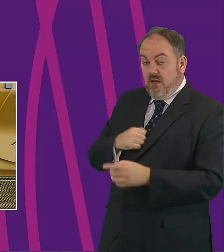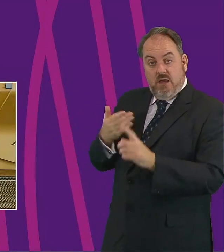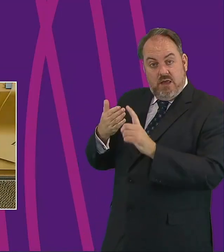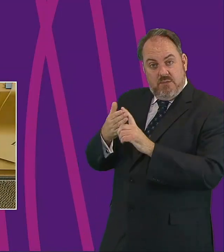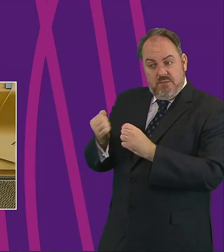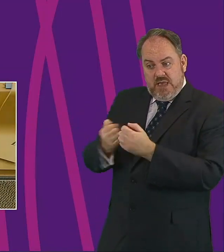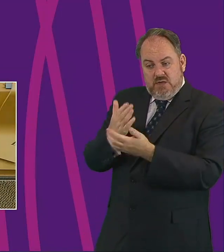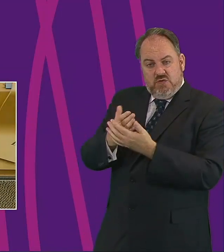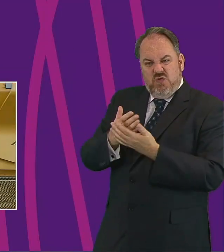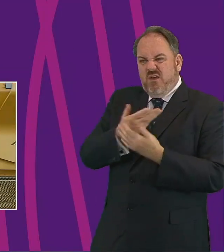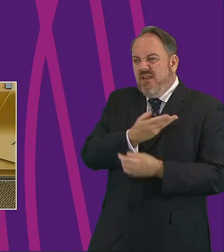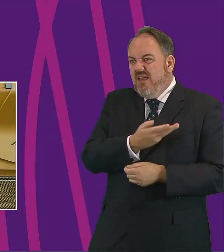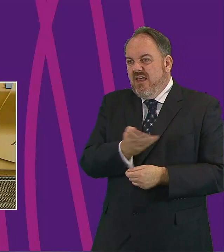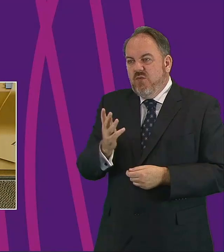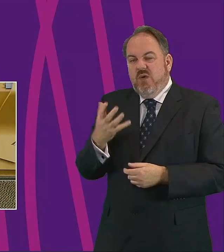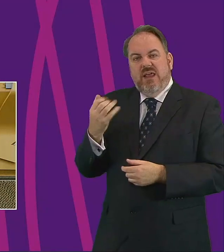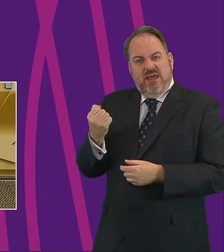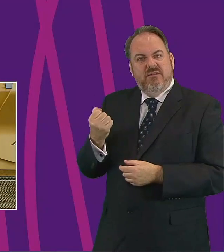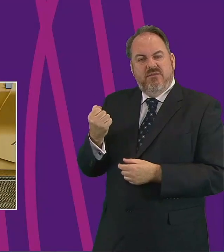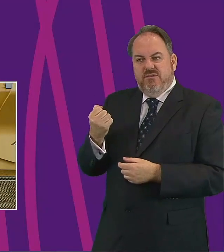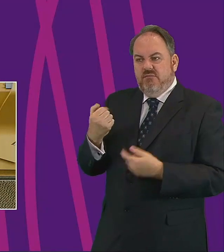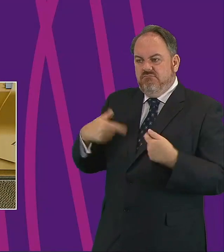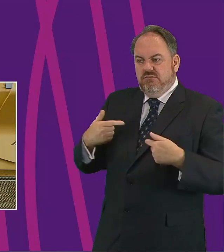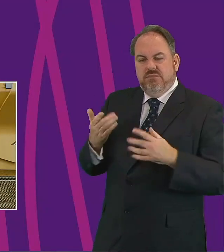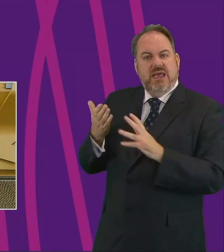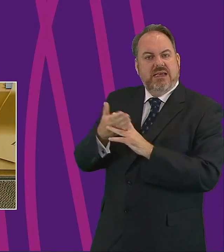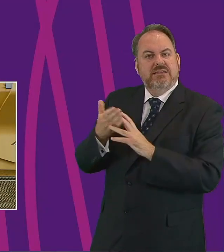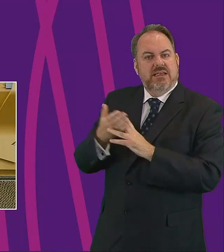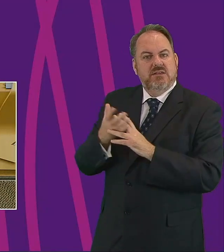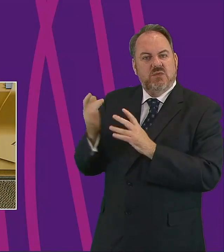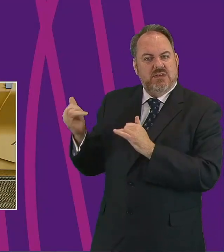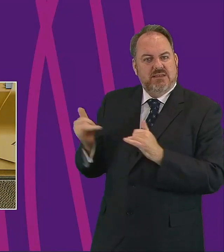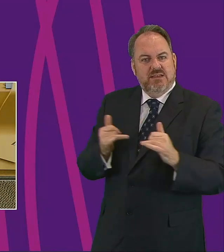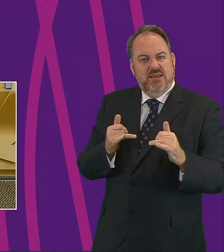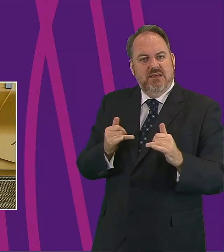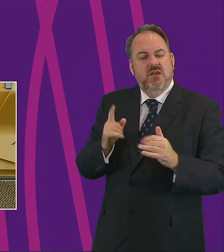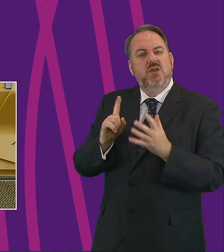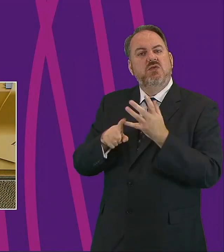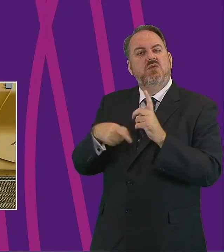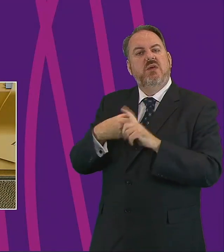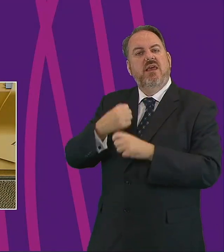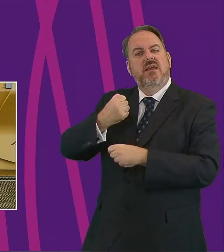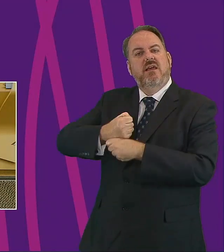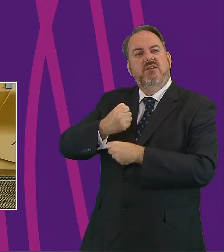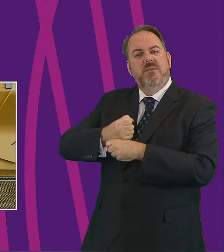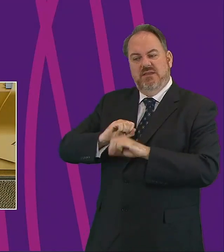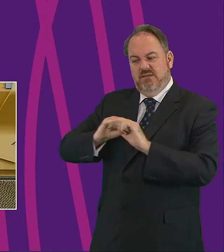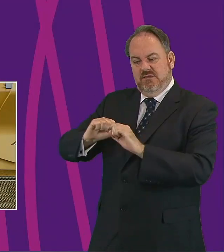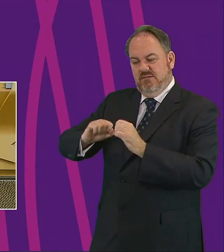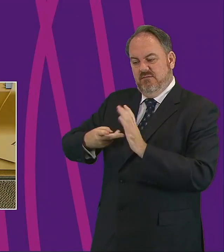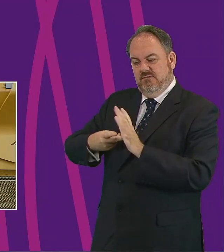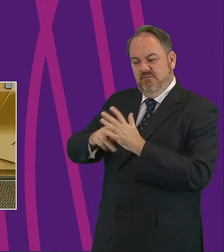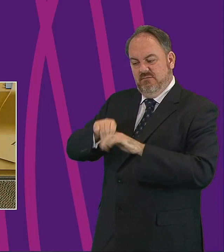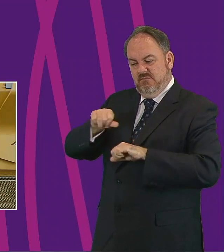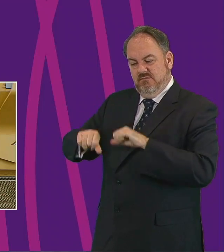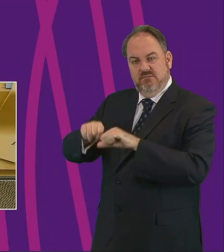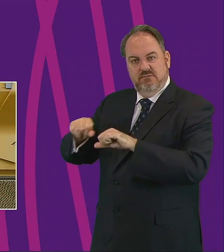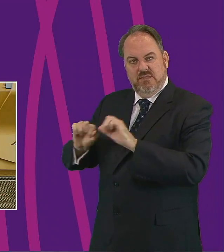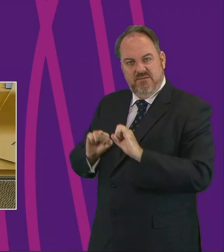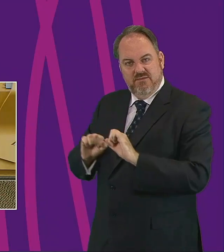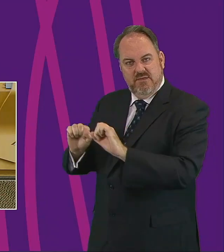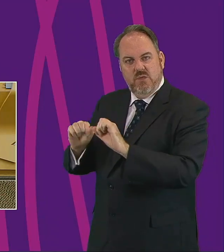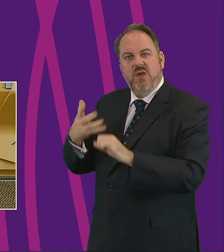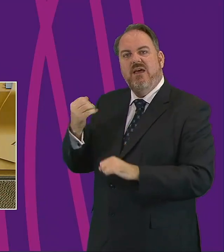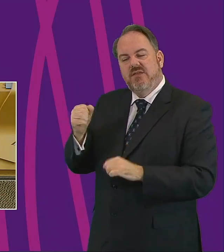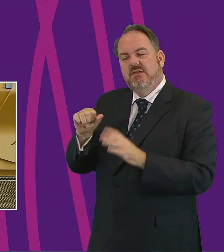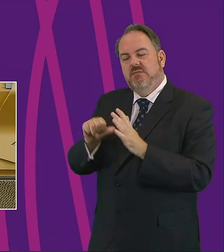testing. The home testing kits are delivered through the UK government system, and there are issues